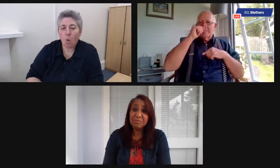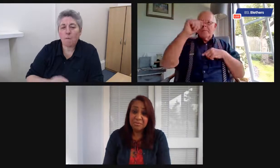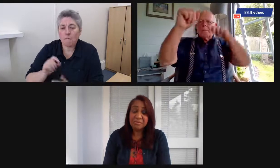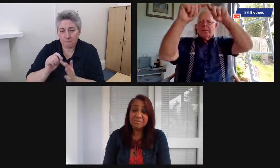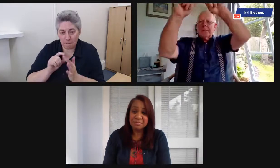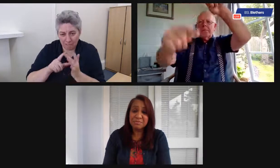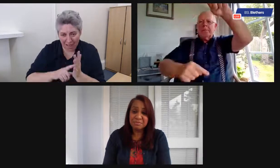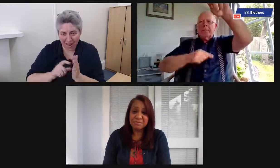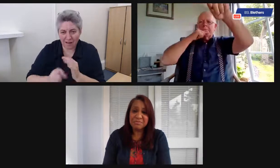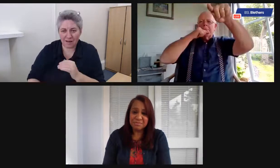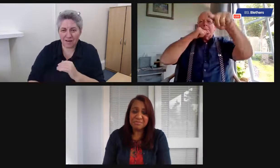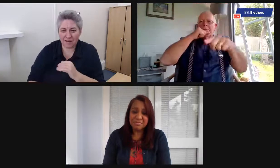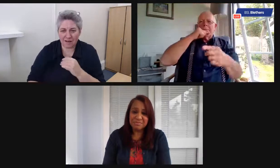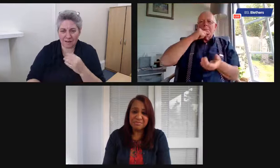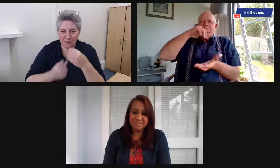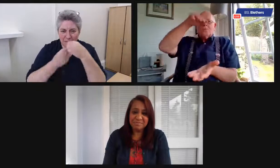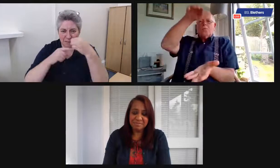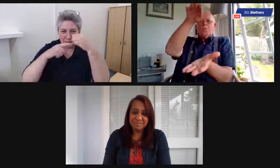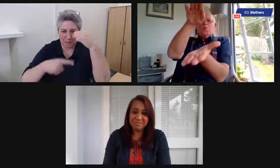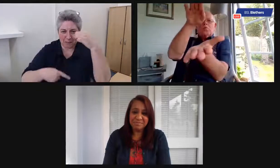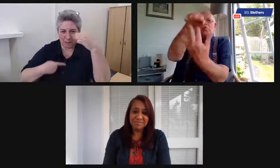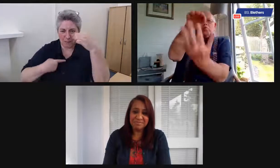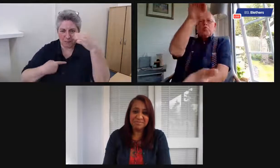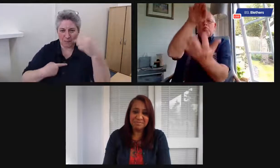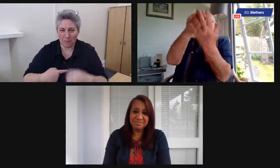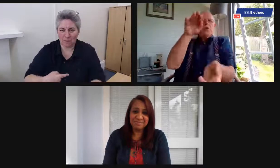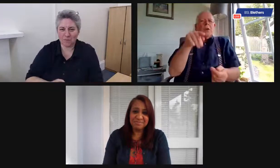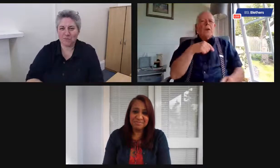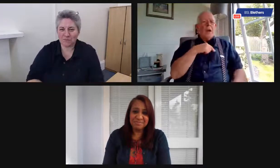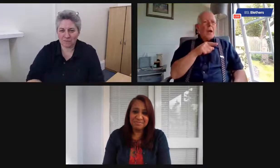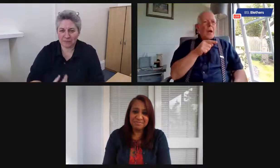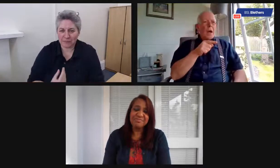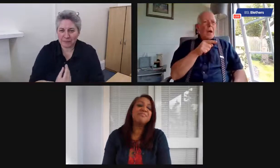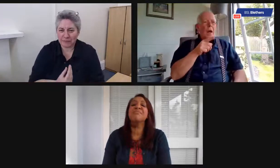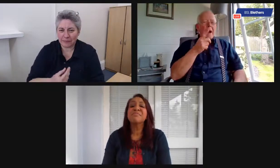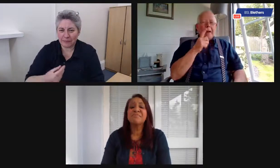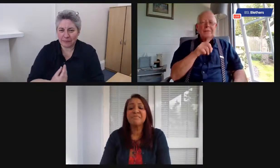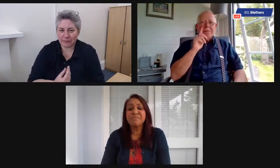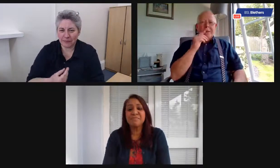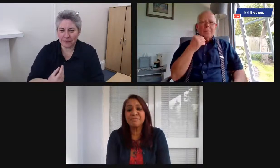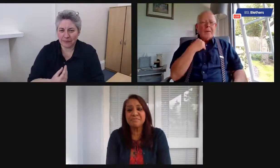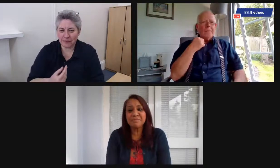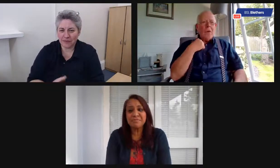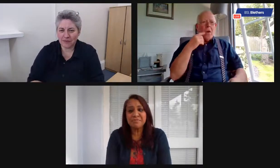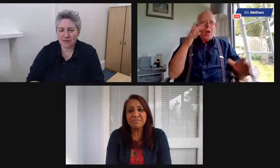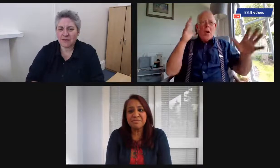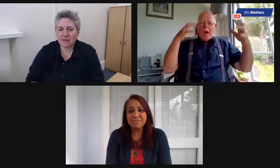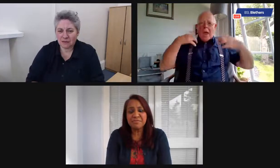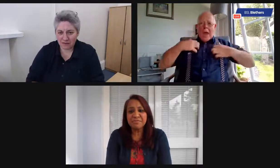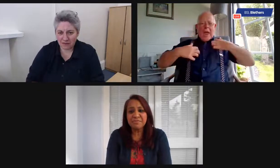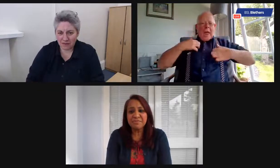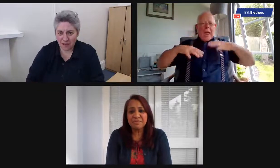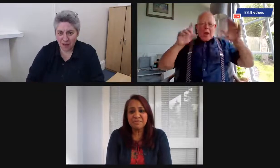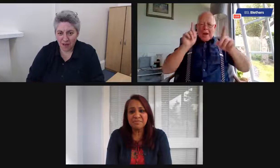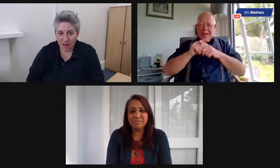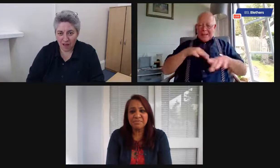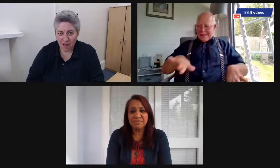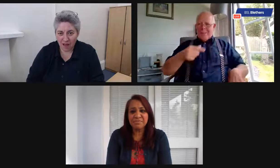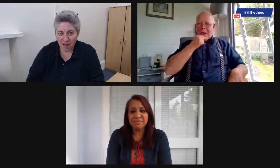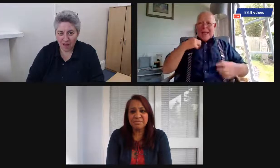is a pelican." There was a Pelican. pelican on this island. You know, the ones that catch fish and store Yes. them underneath their beaks.